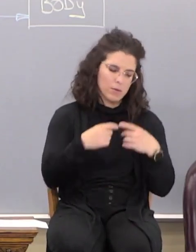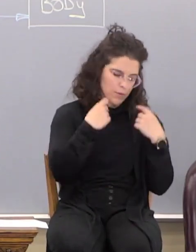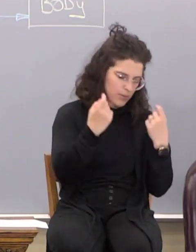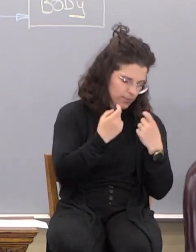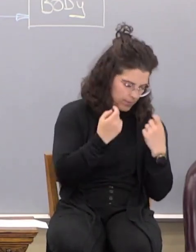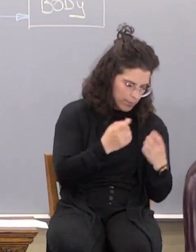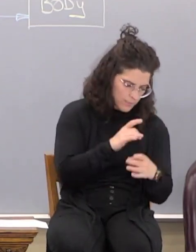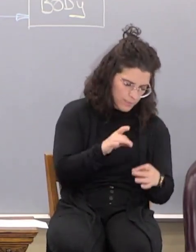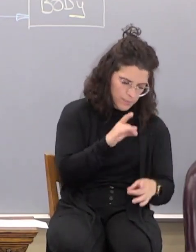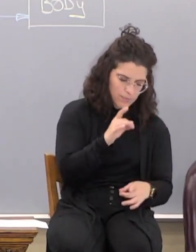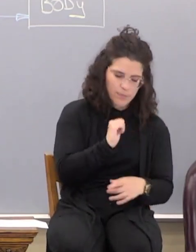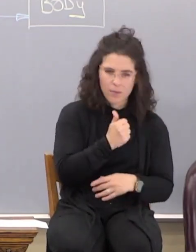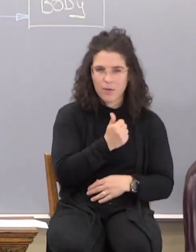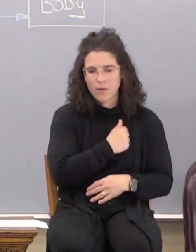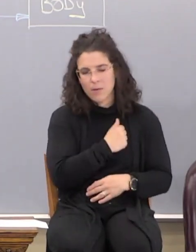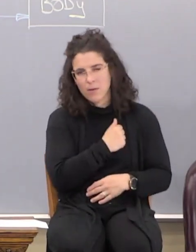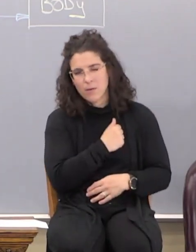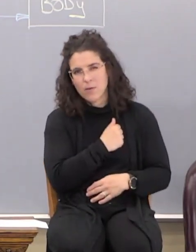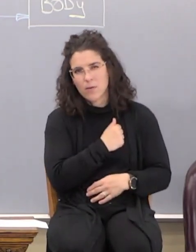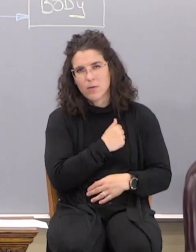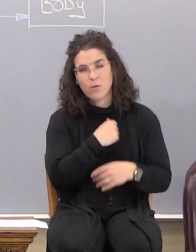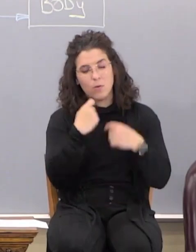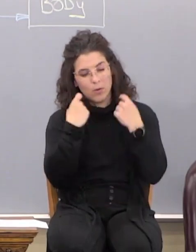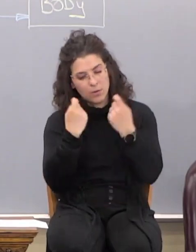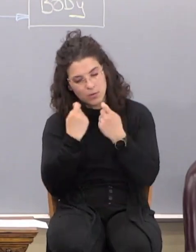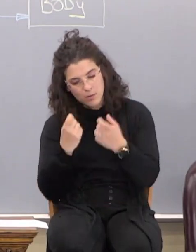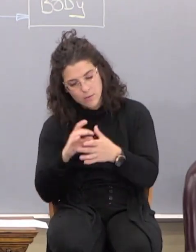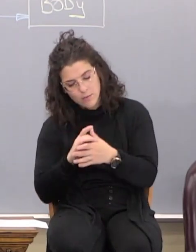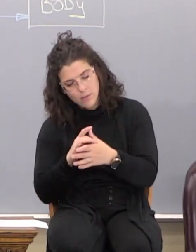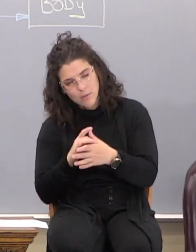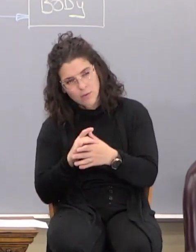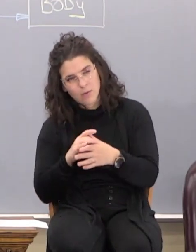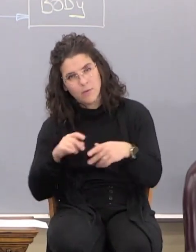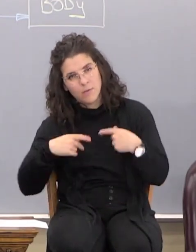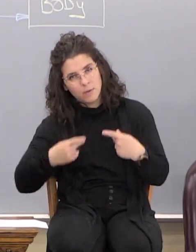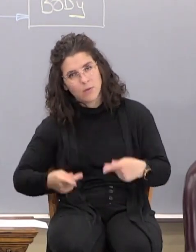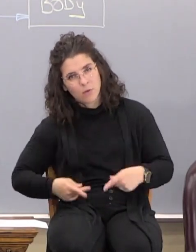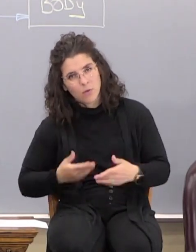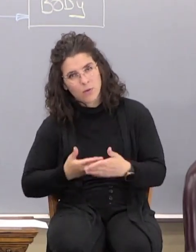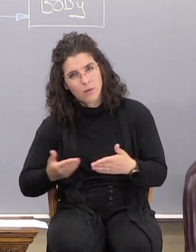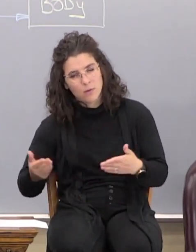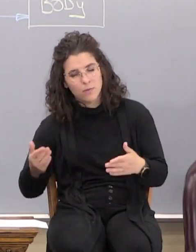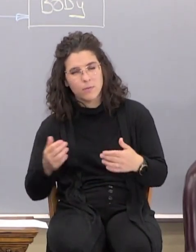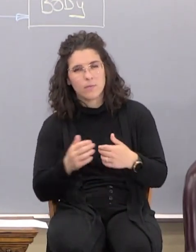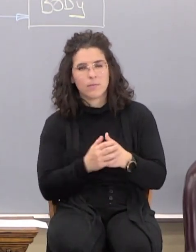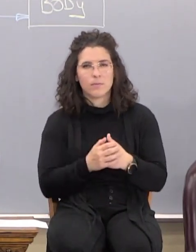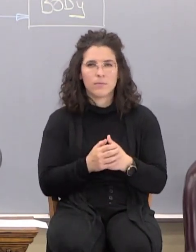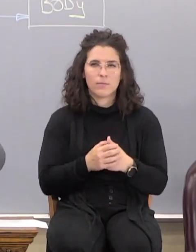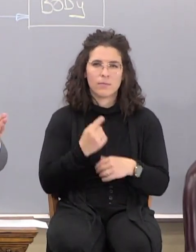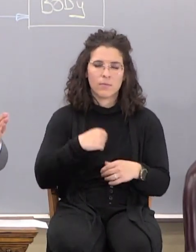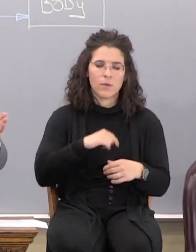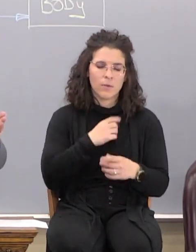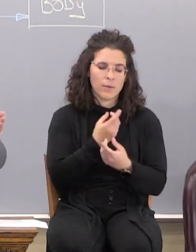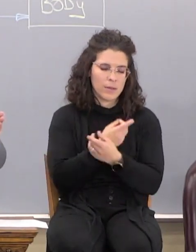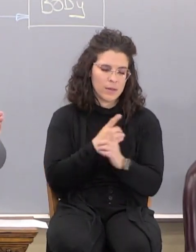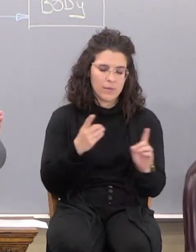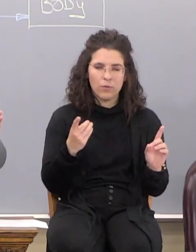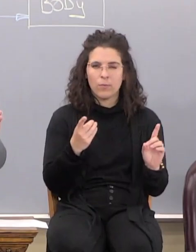Spirit, attitudes, or sins of the flesh, physical things, we've been